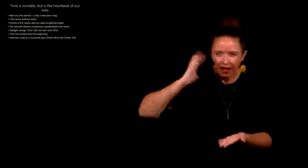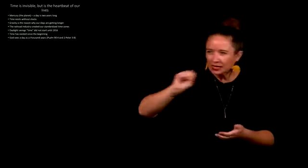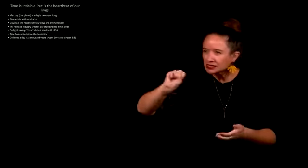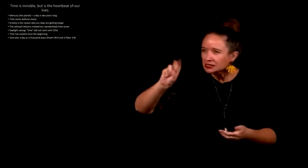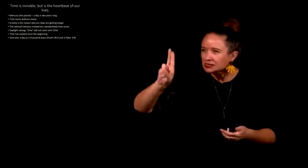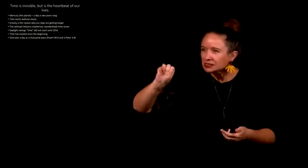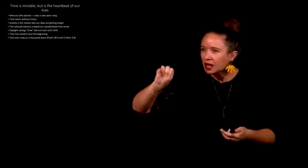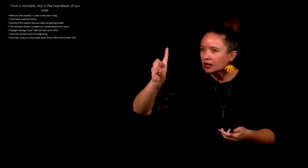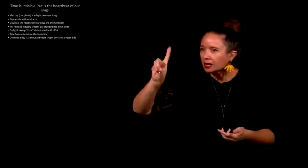it.